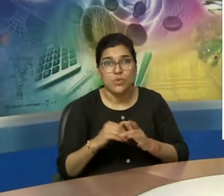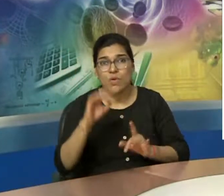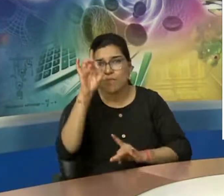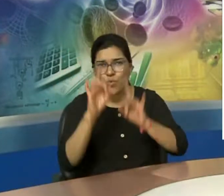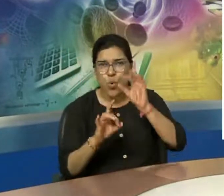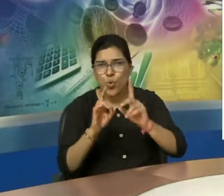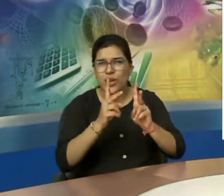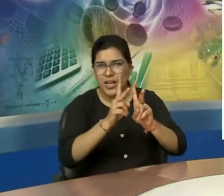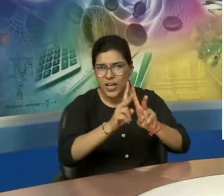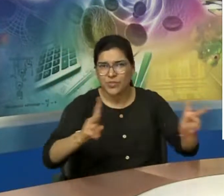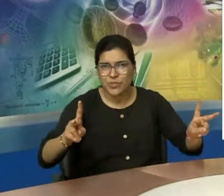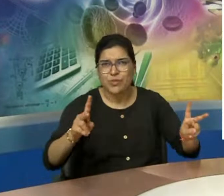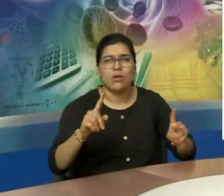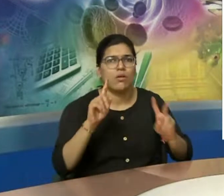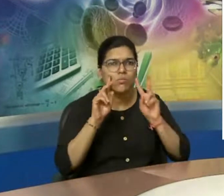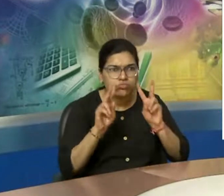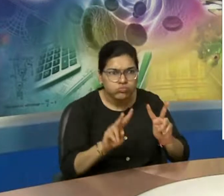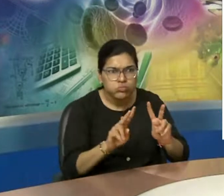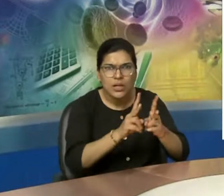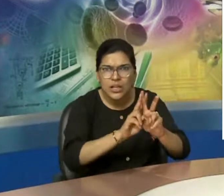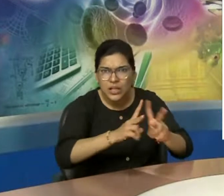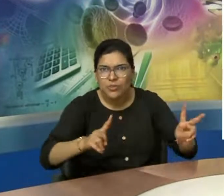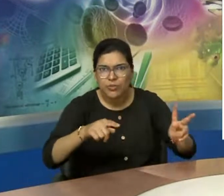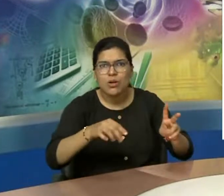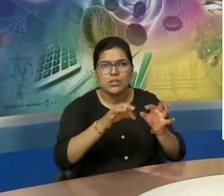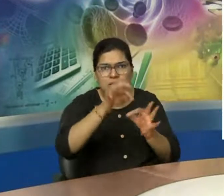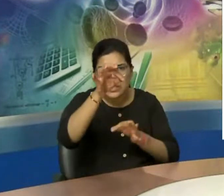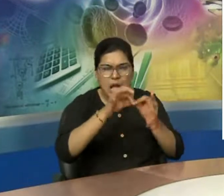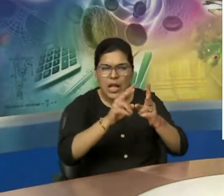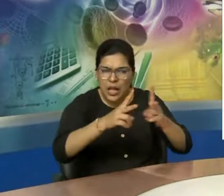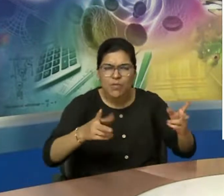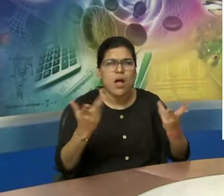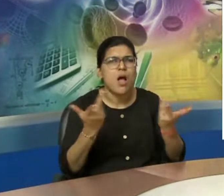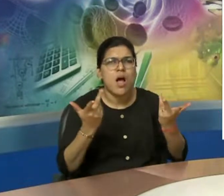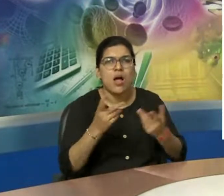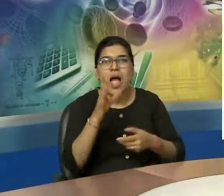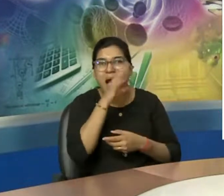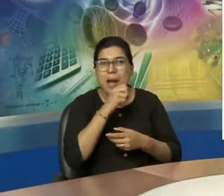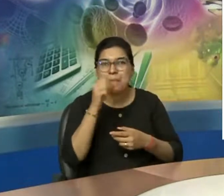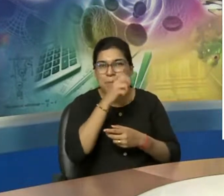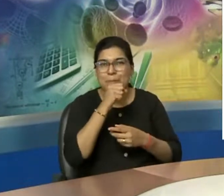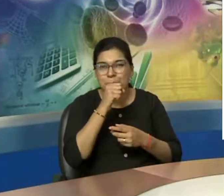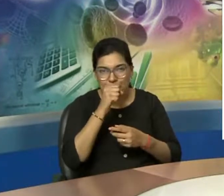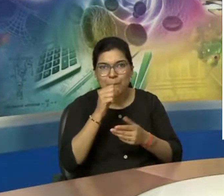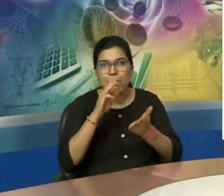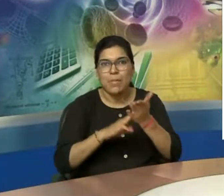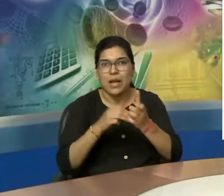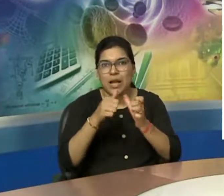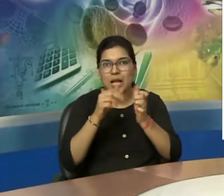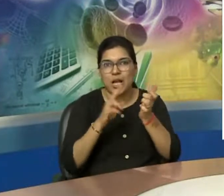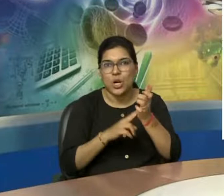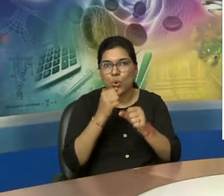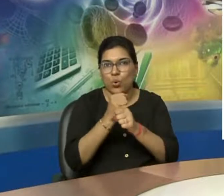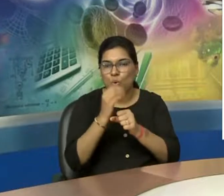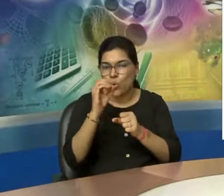And in plants, one can observe wide variation in size and shape